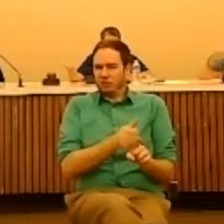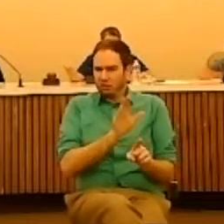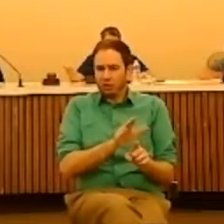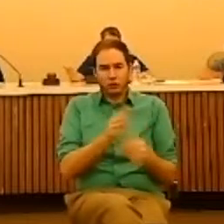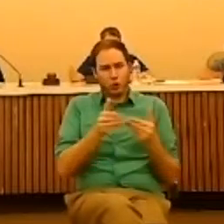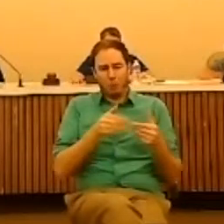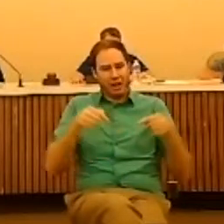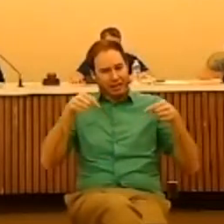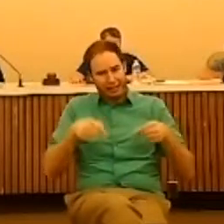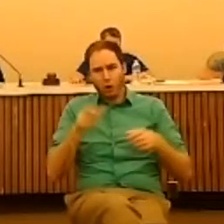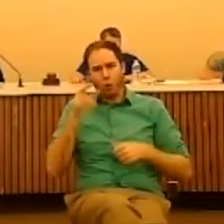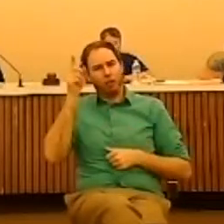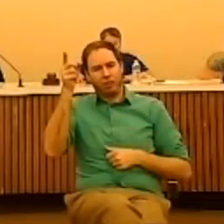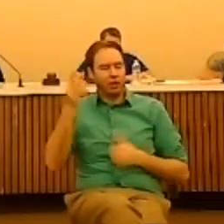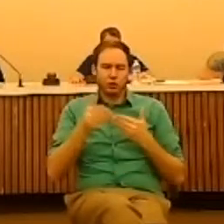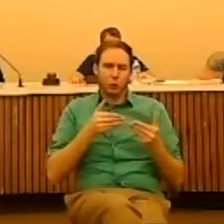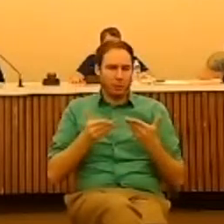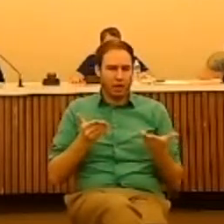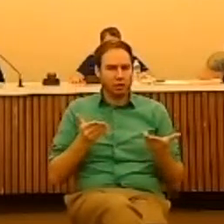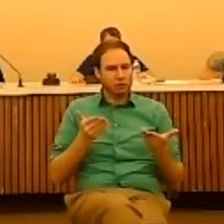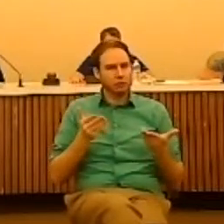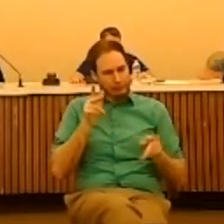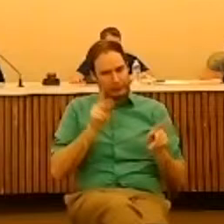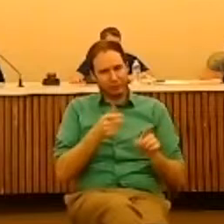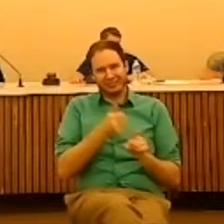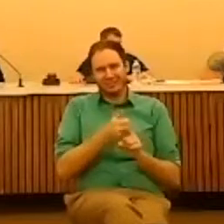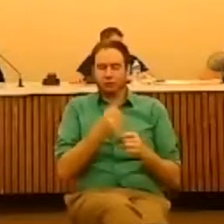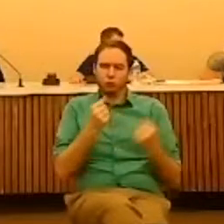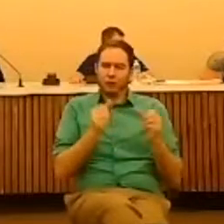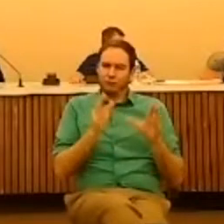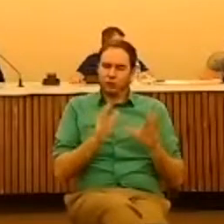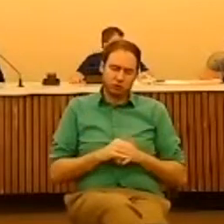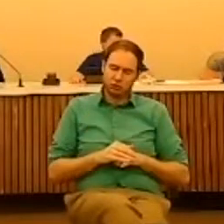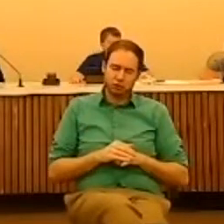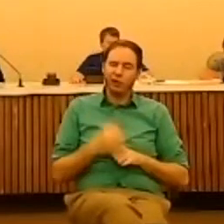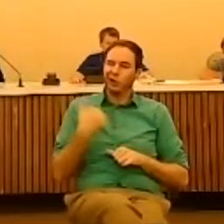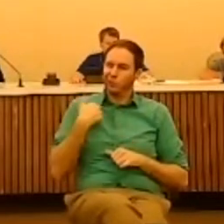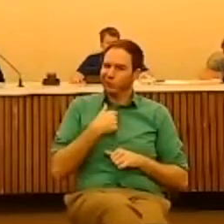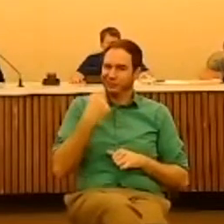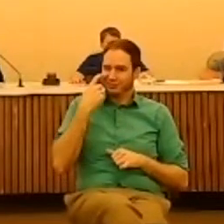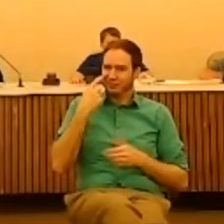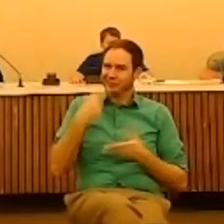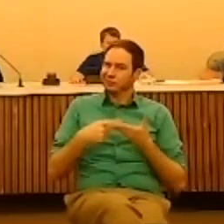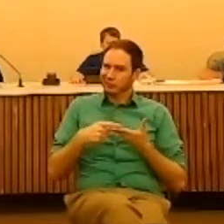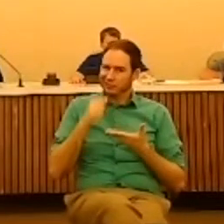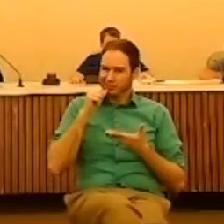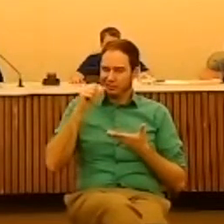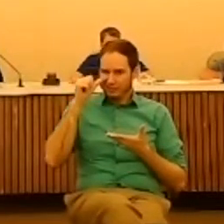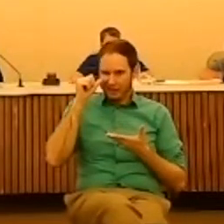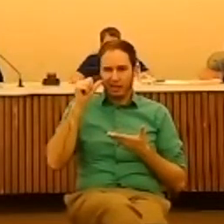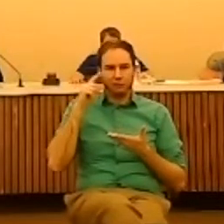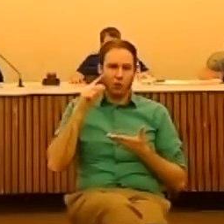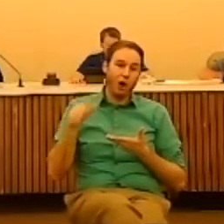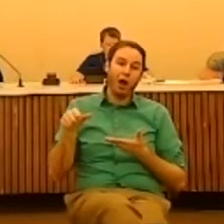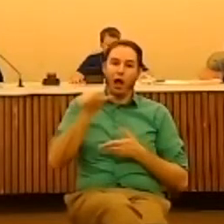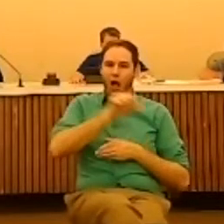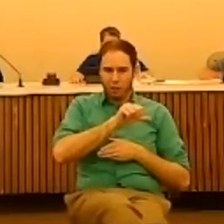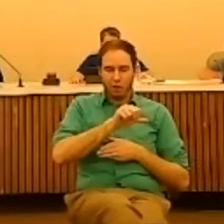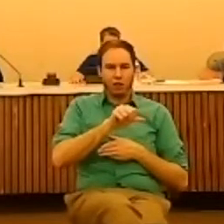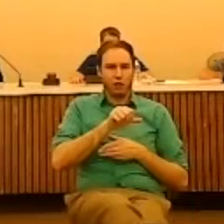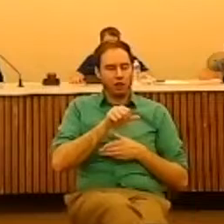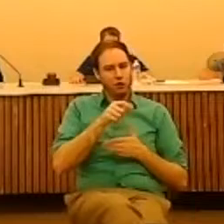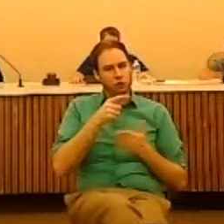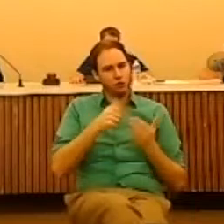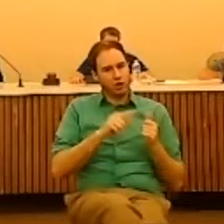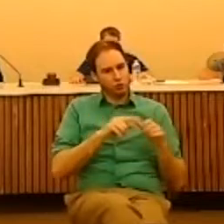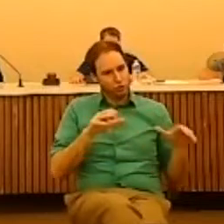whether this gets built or not, right? We're talking, in fact, we just had a long discussion yesterday about other things we're